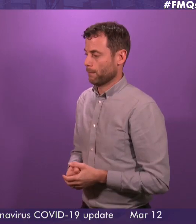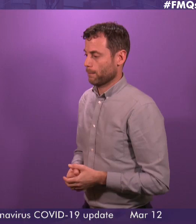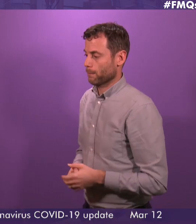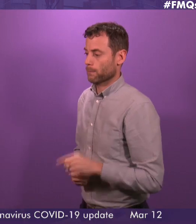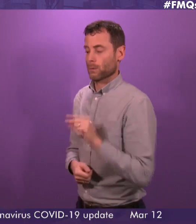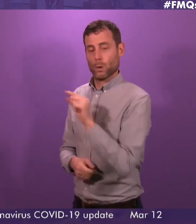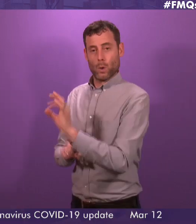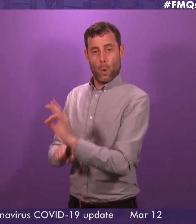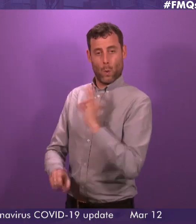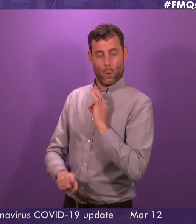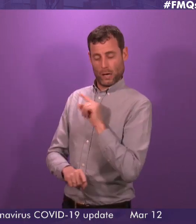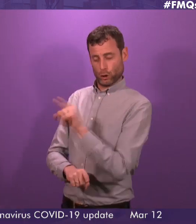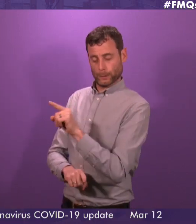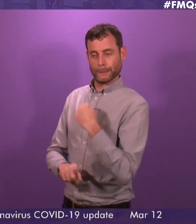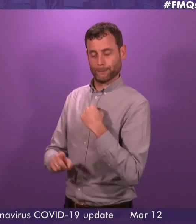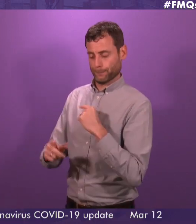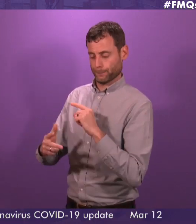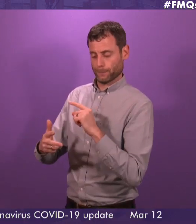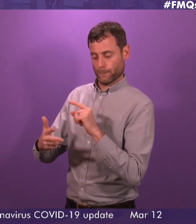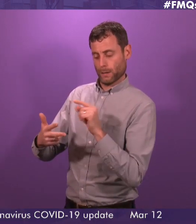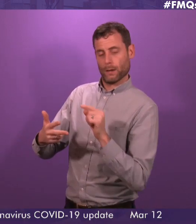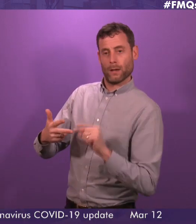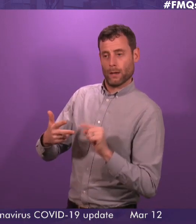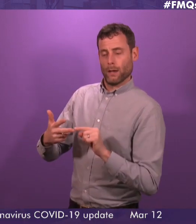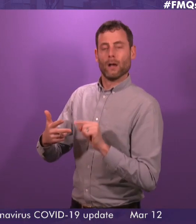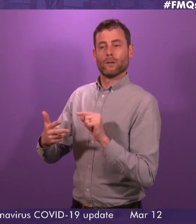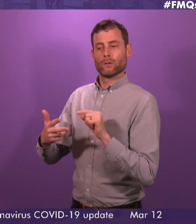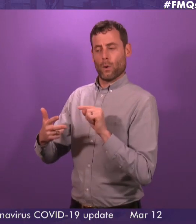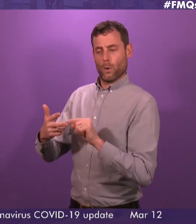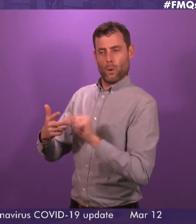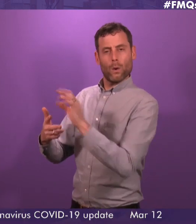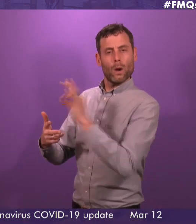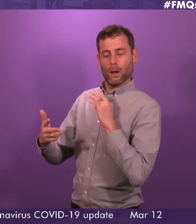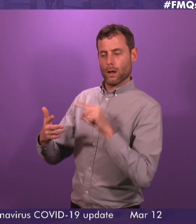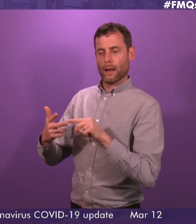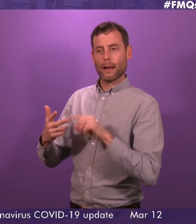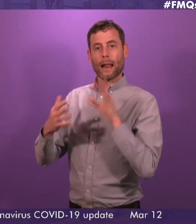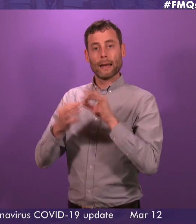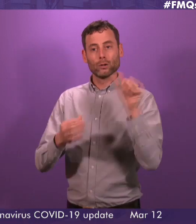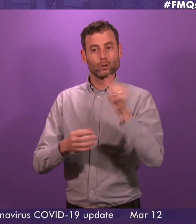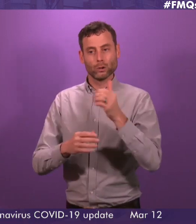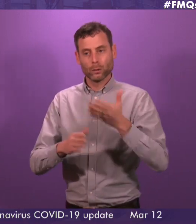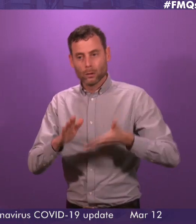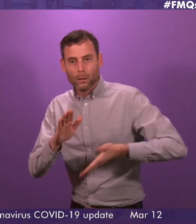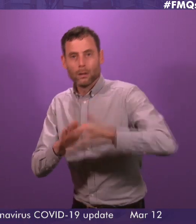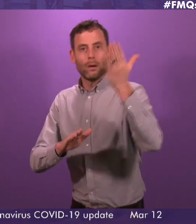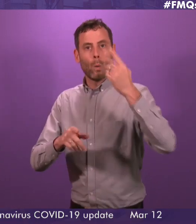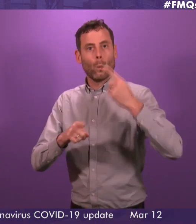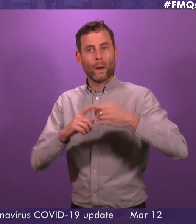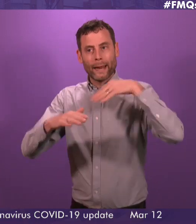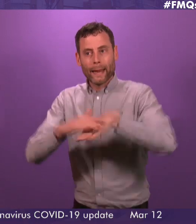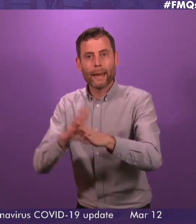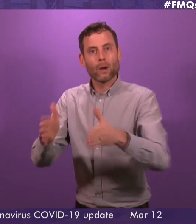latter part of Mr Johnson's question, those are clinical decisions about how triaging is done,